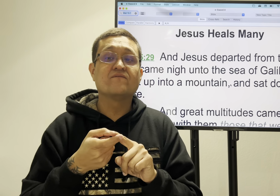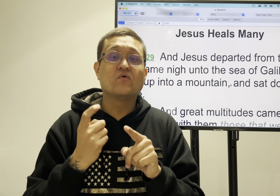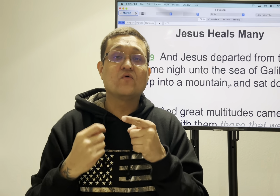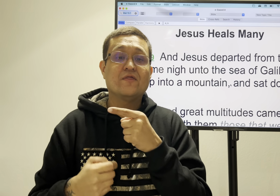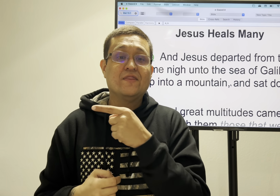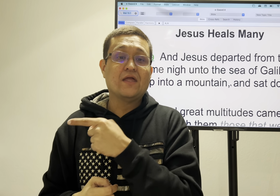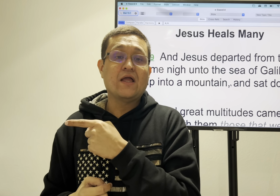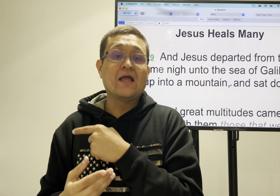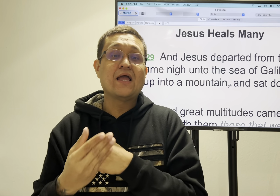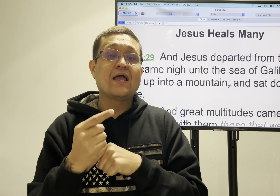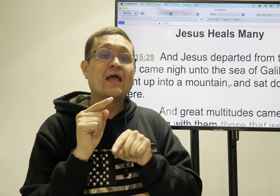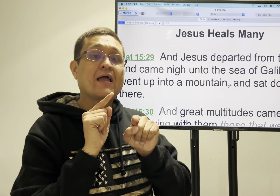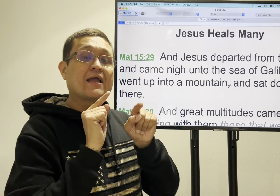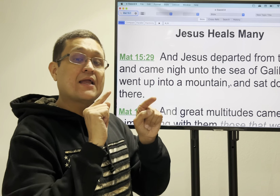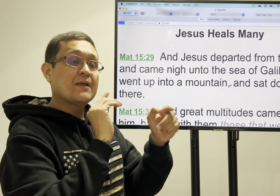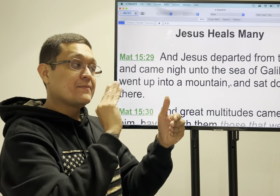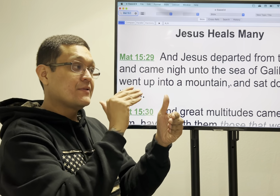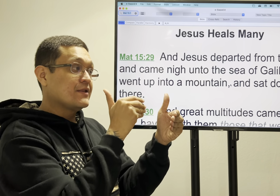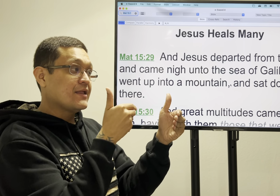It says, and Jesus departed from thence